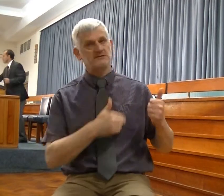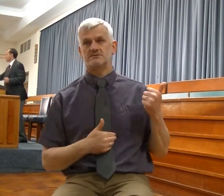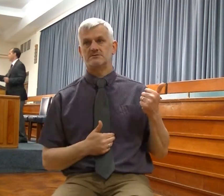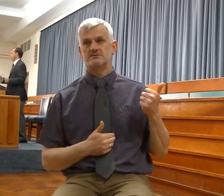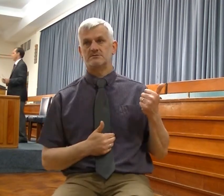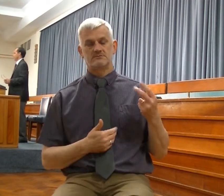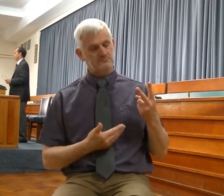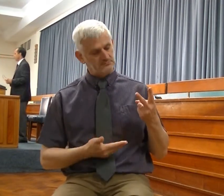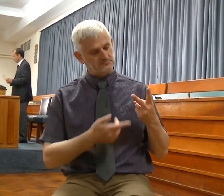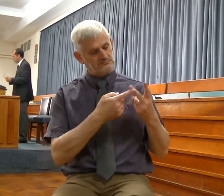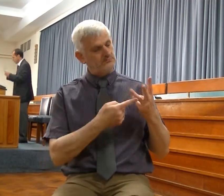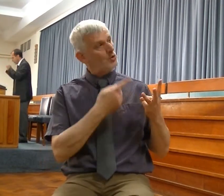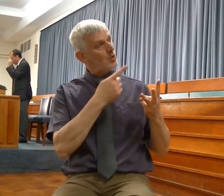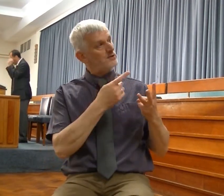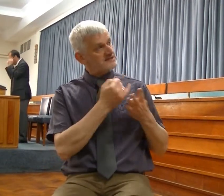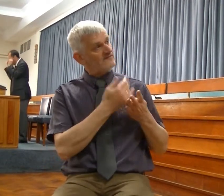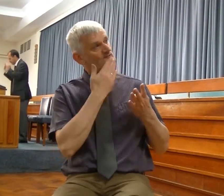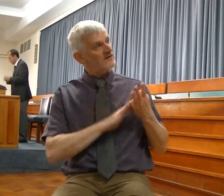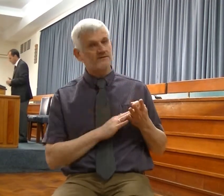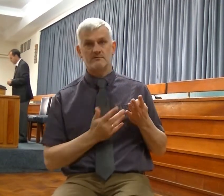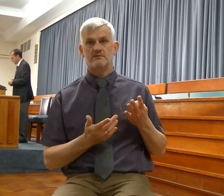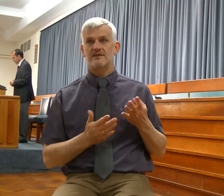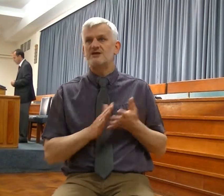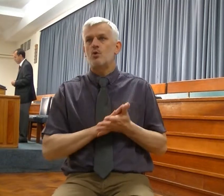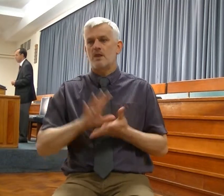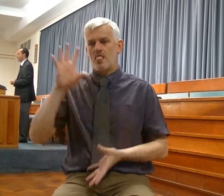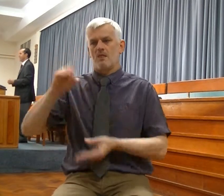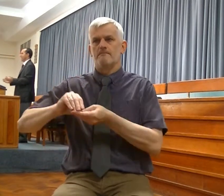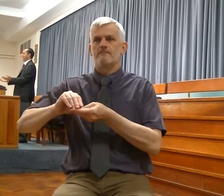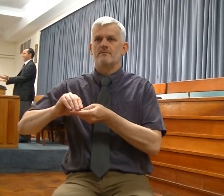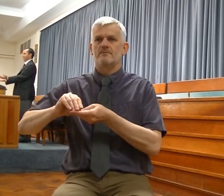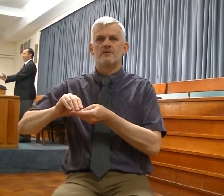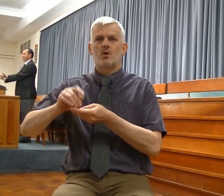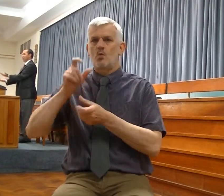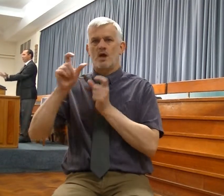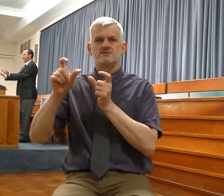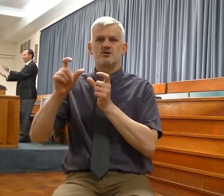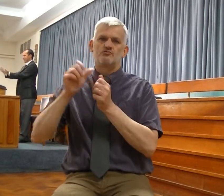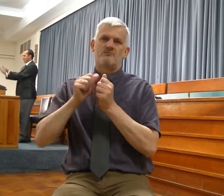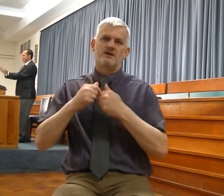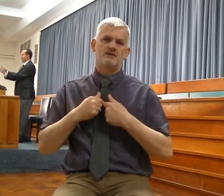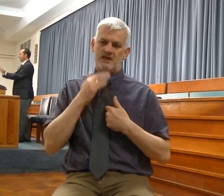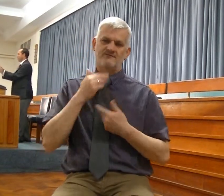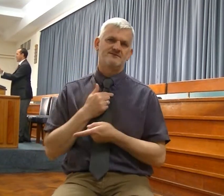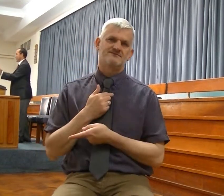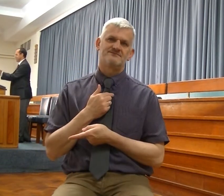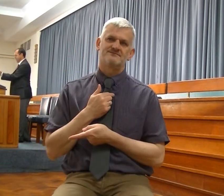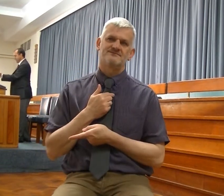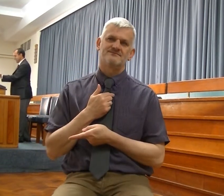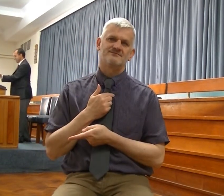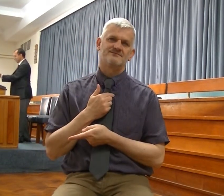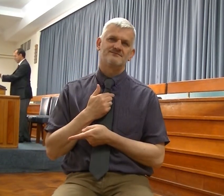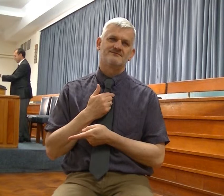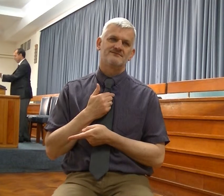Lord, forgive my sins. That was what he meant by saying, remember me. We will not have time to